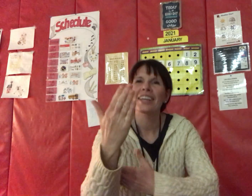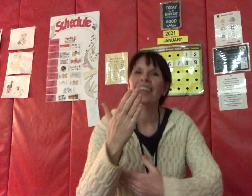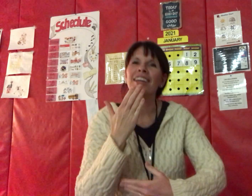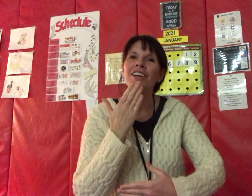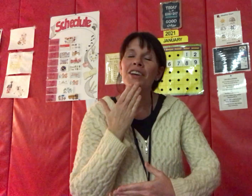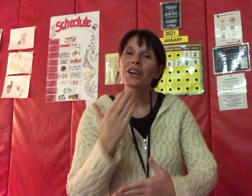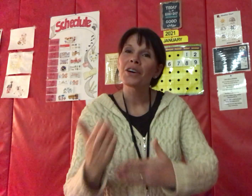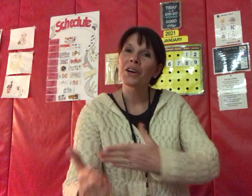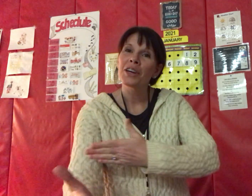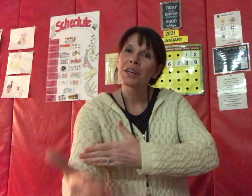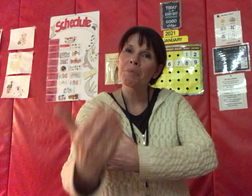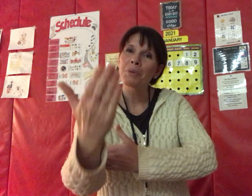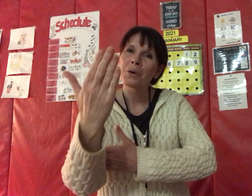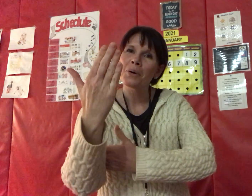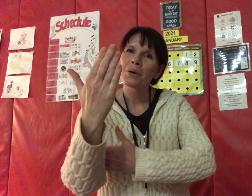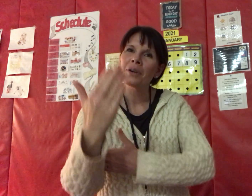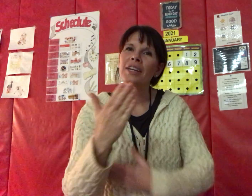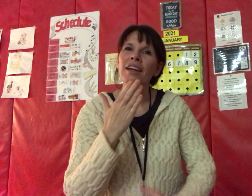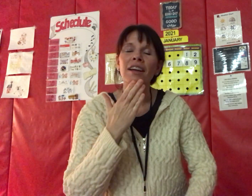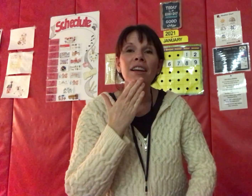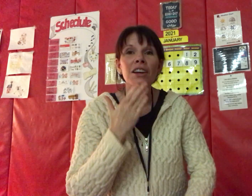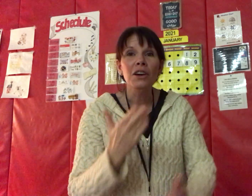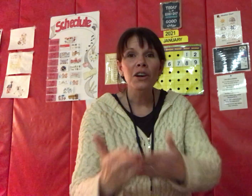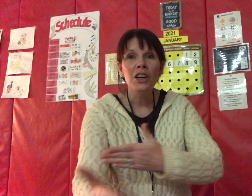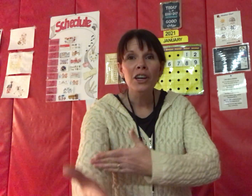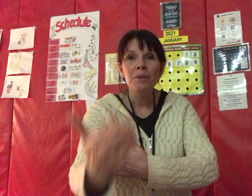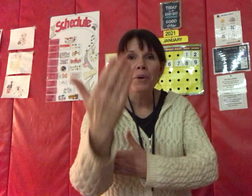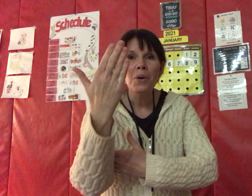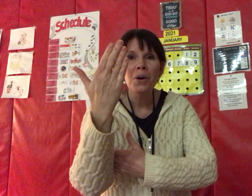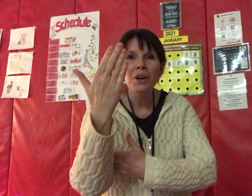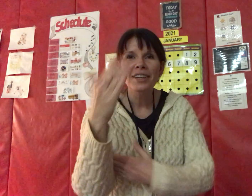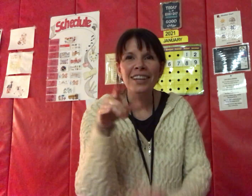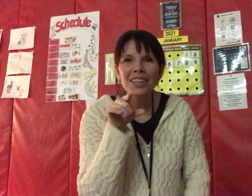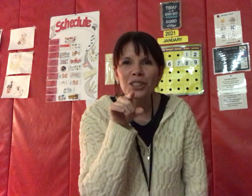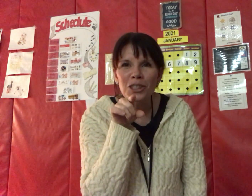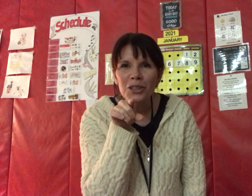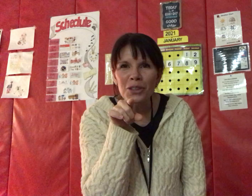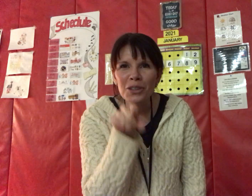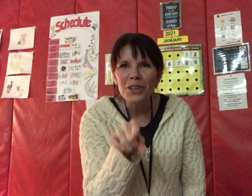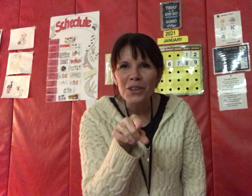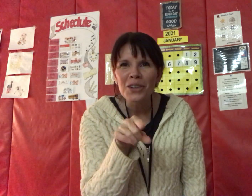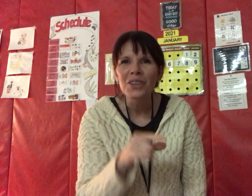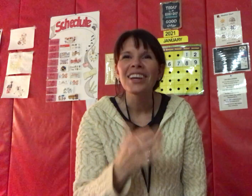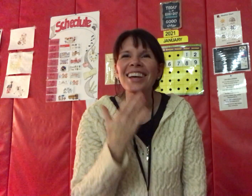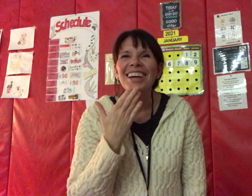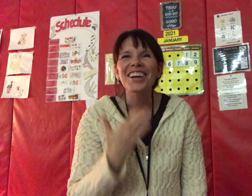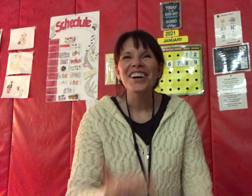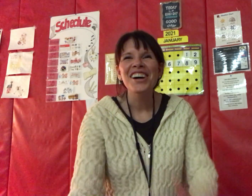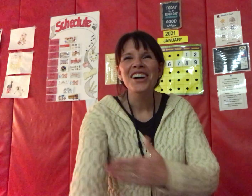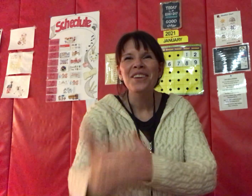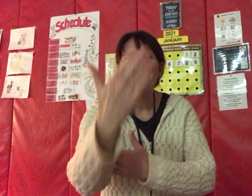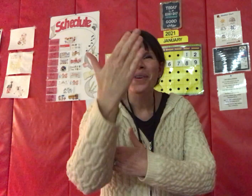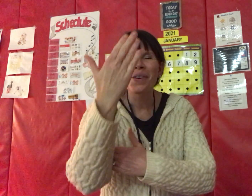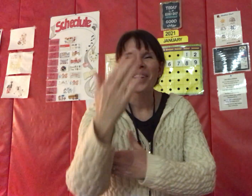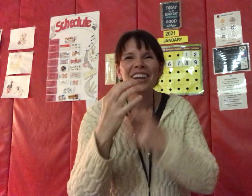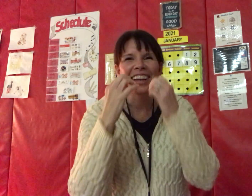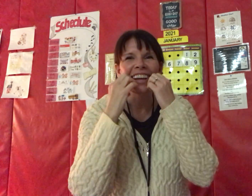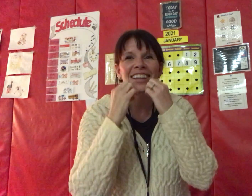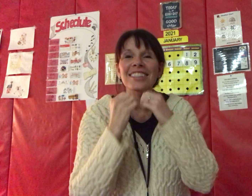morning, good morning, good morning to you. Good morning,